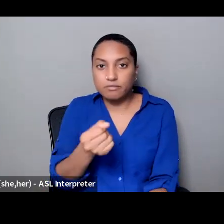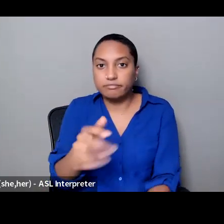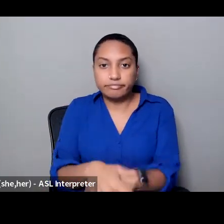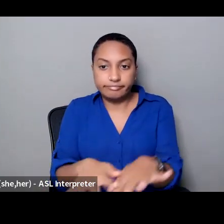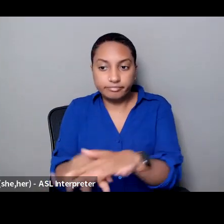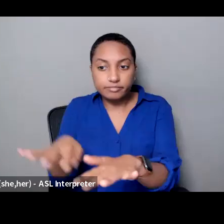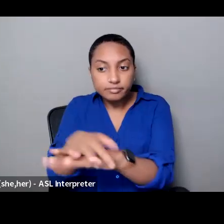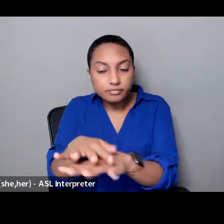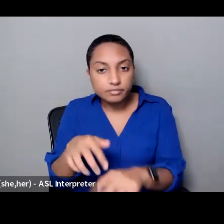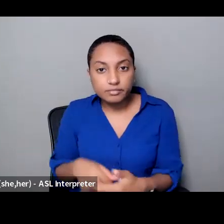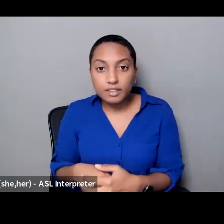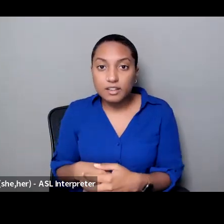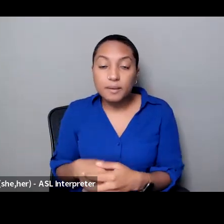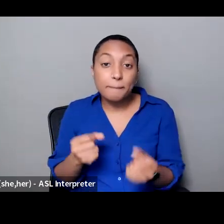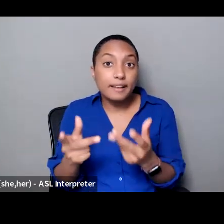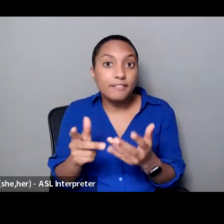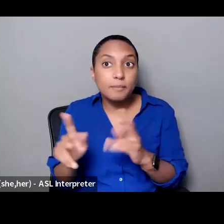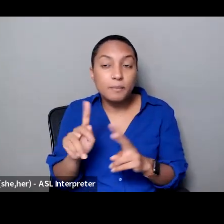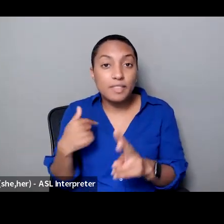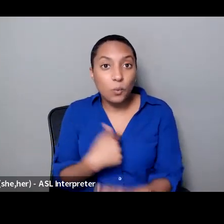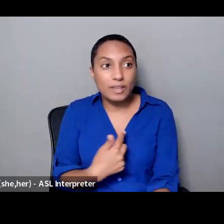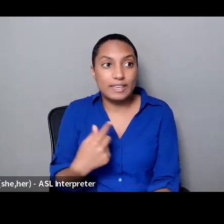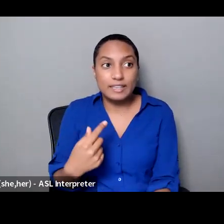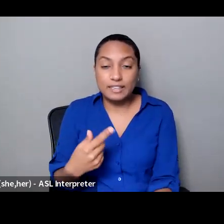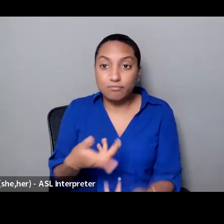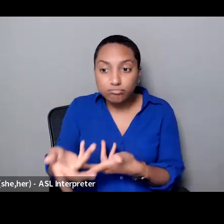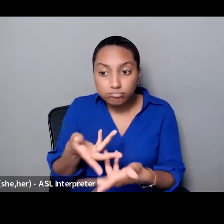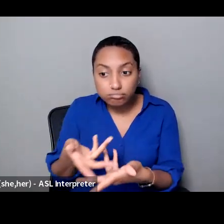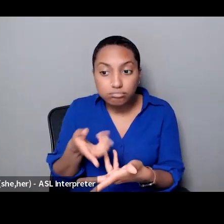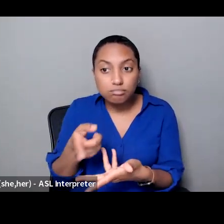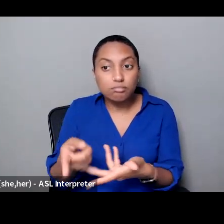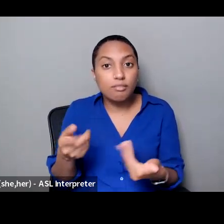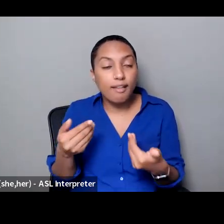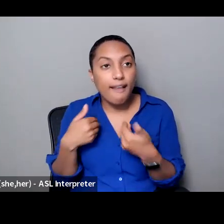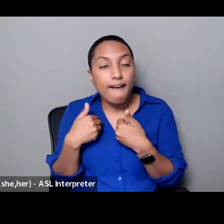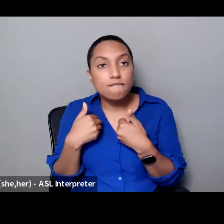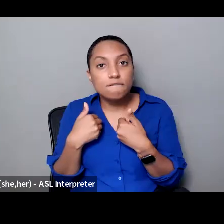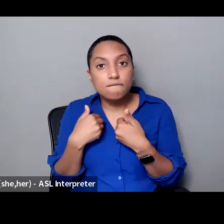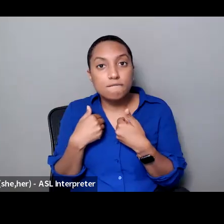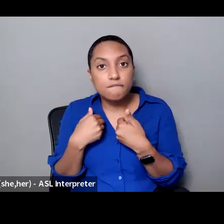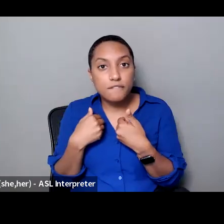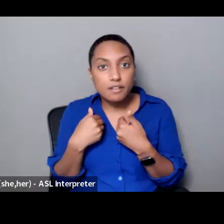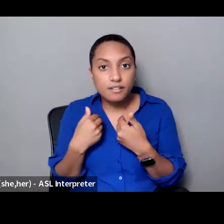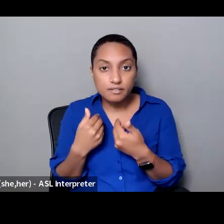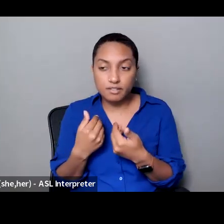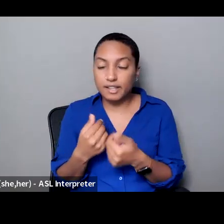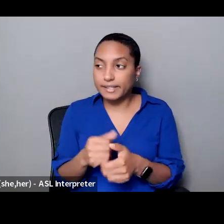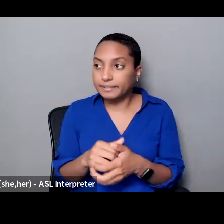lot of the folks we see these days are folks with a very high level of